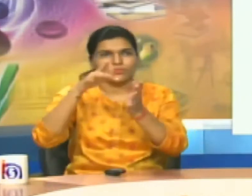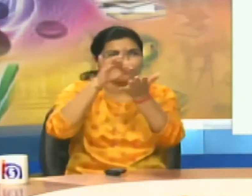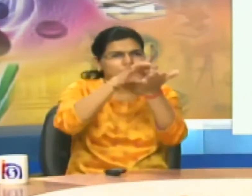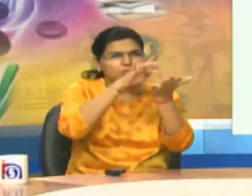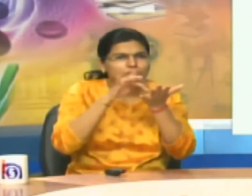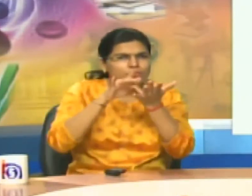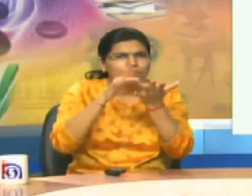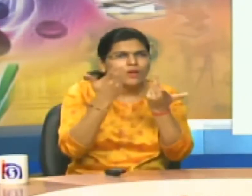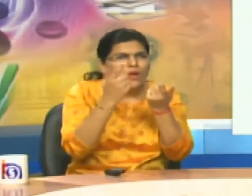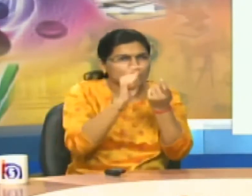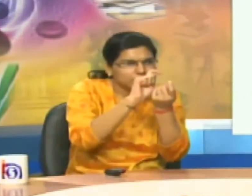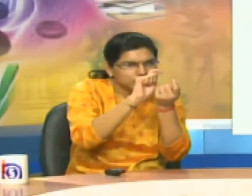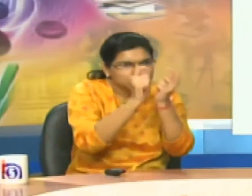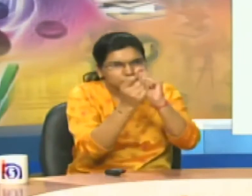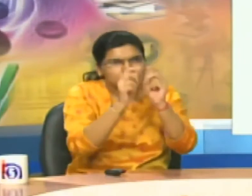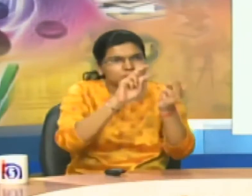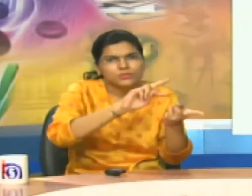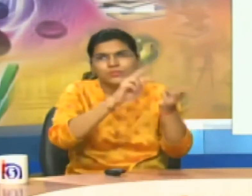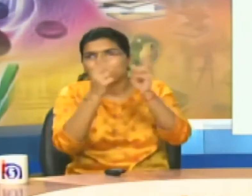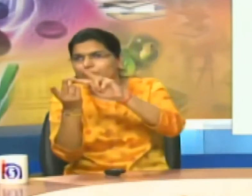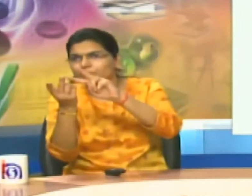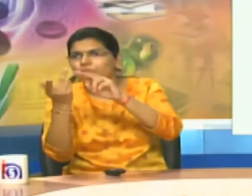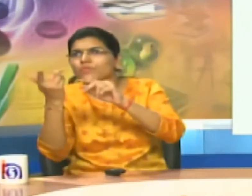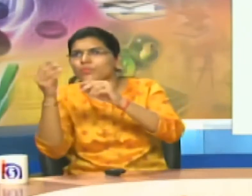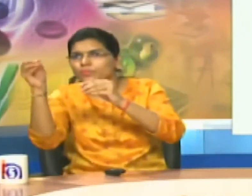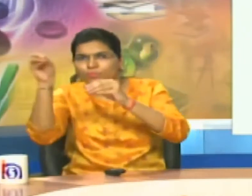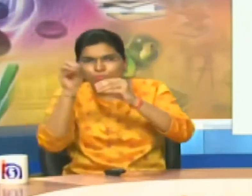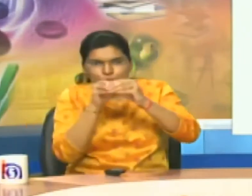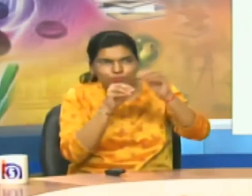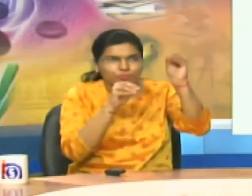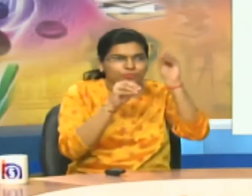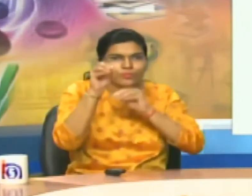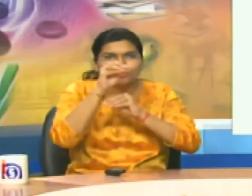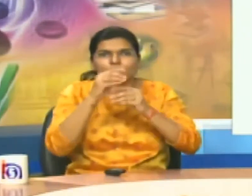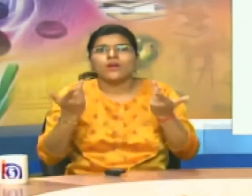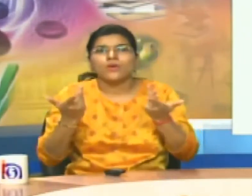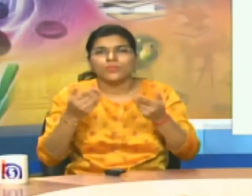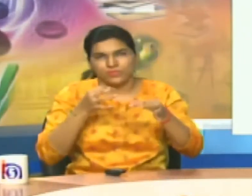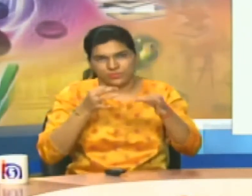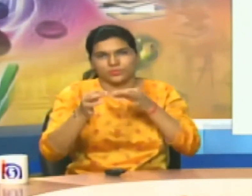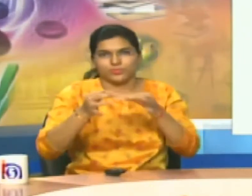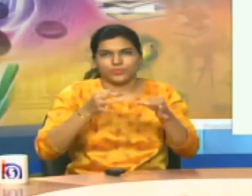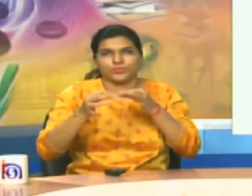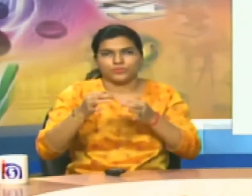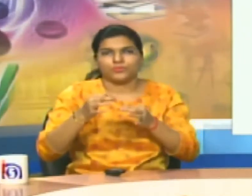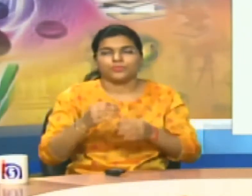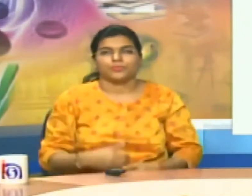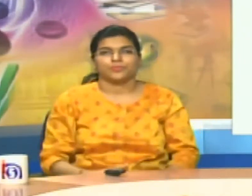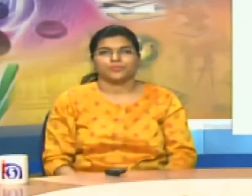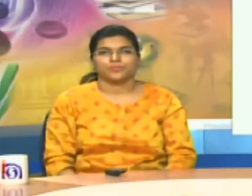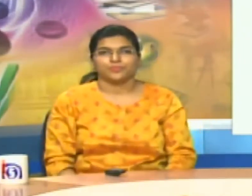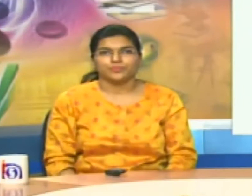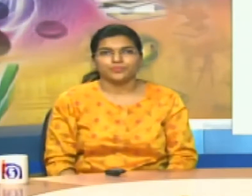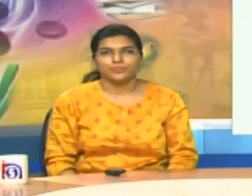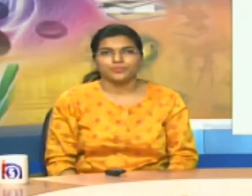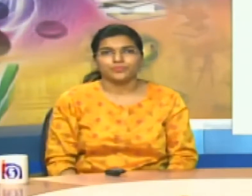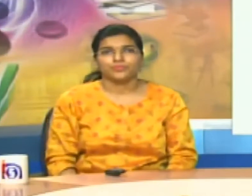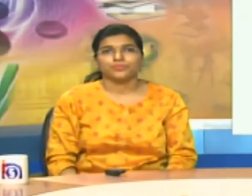and also you can do some modifications in the spreadsheet as per your need, that also I will